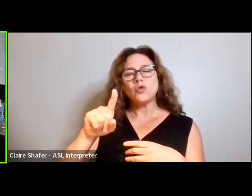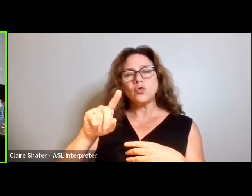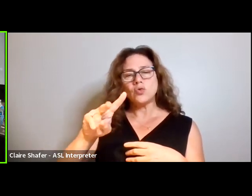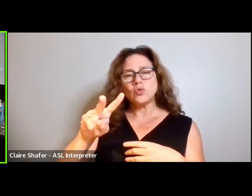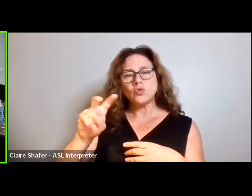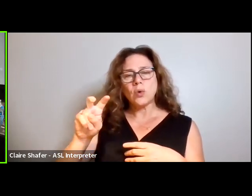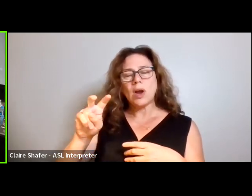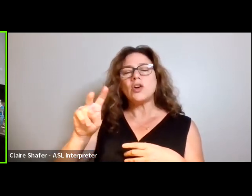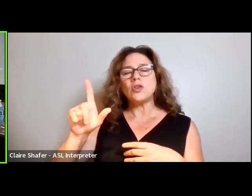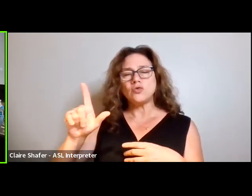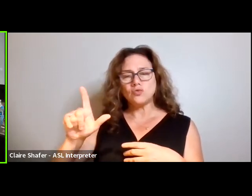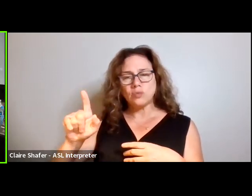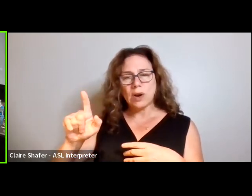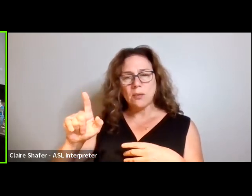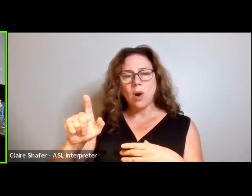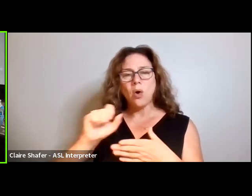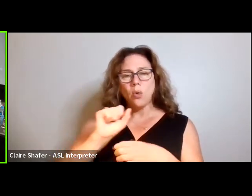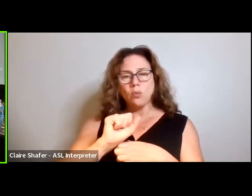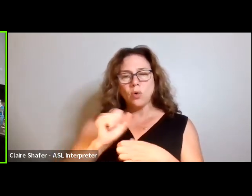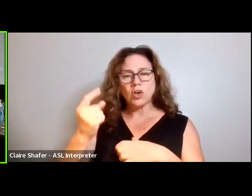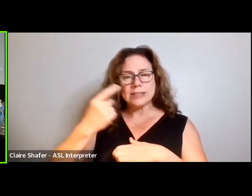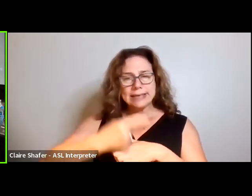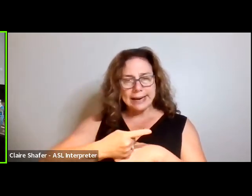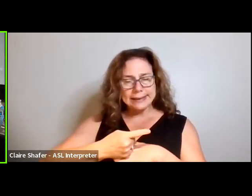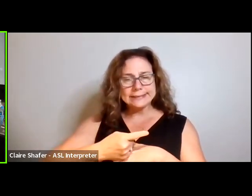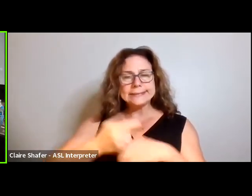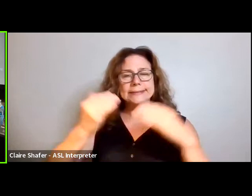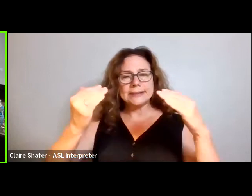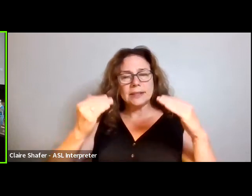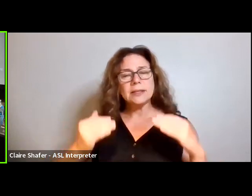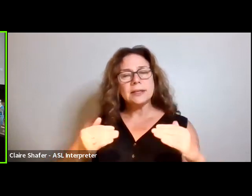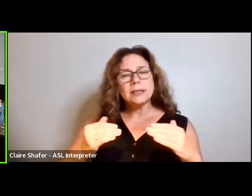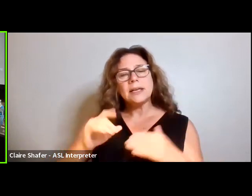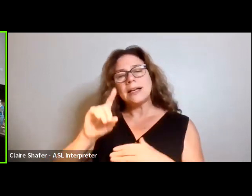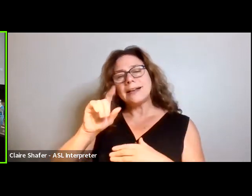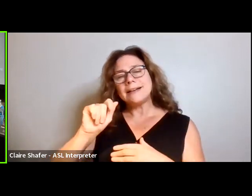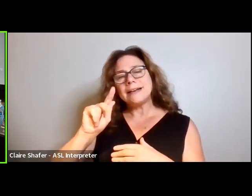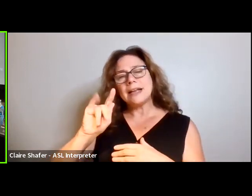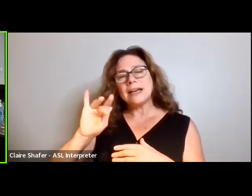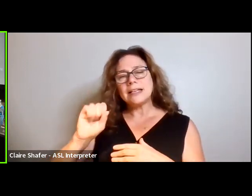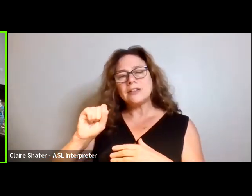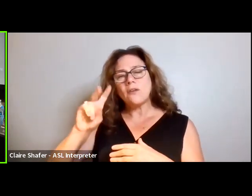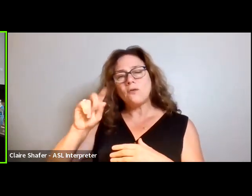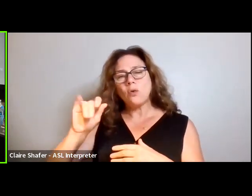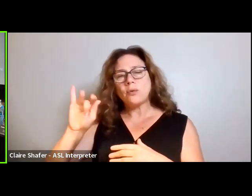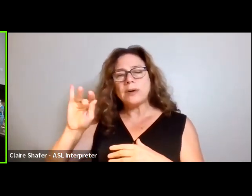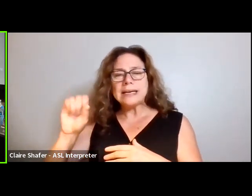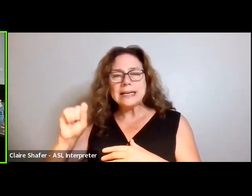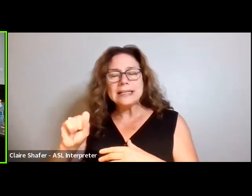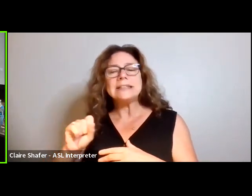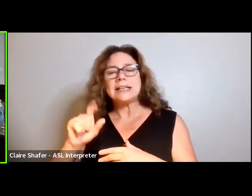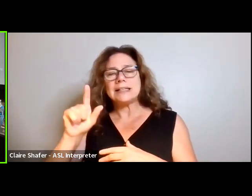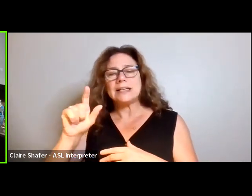221 workdays. Dennis Voorhees, Director of Student Nutrition, salary